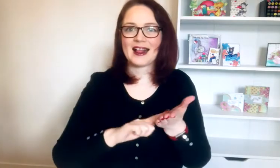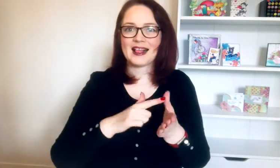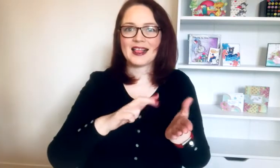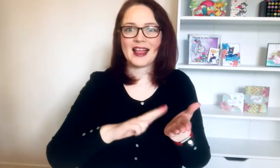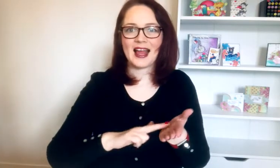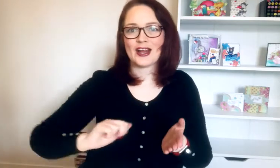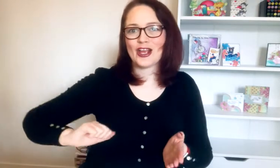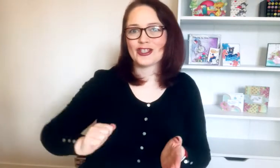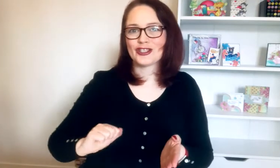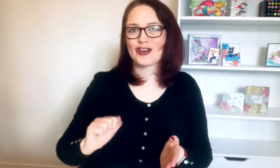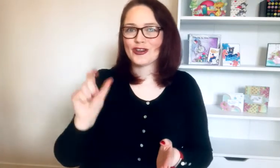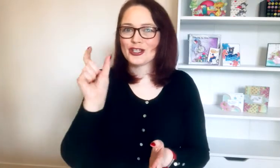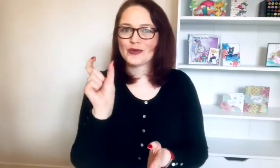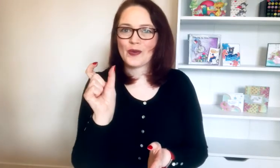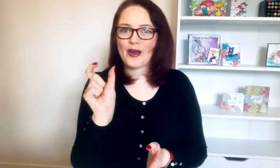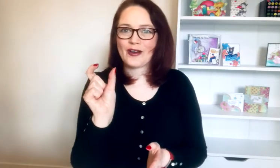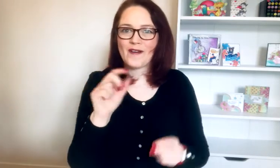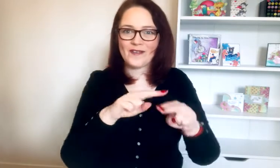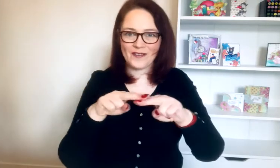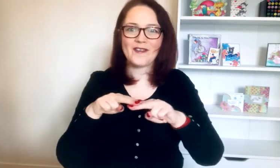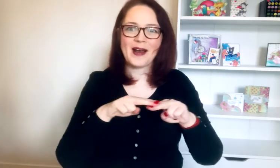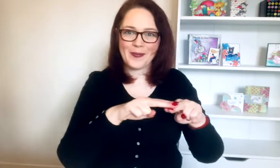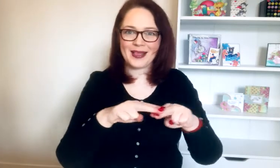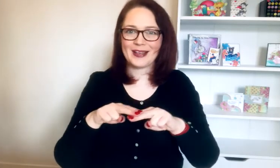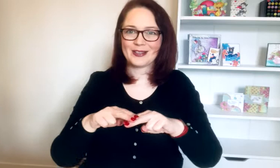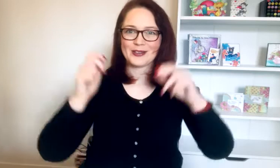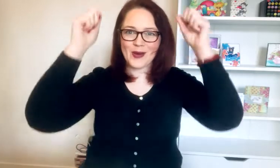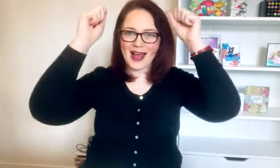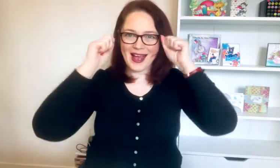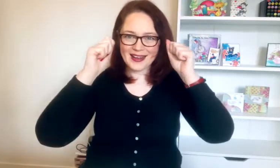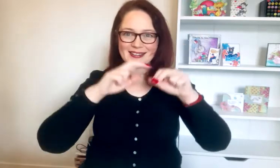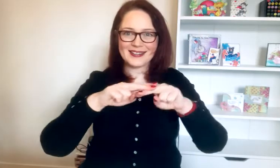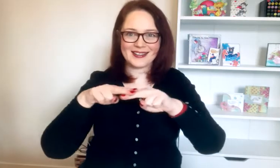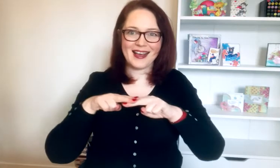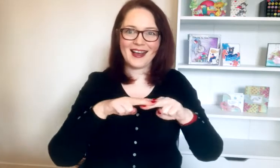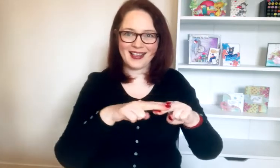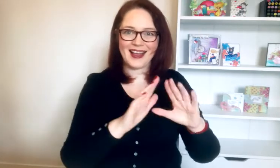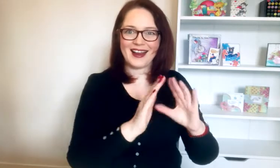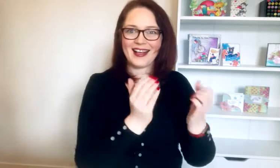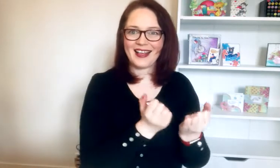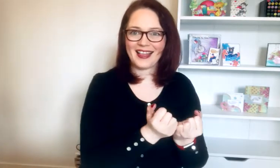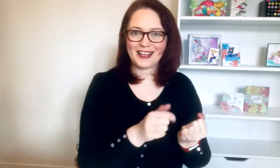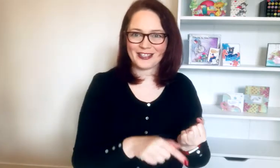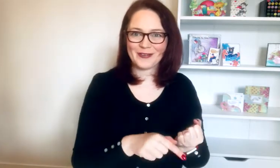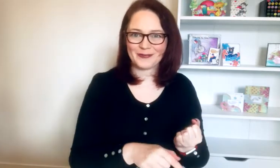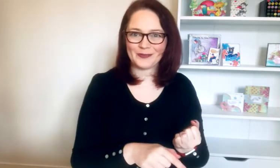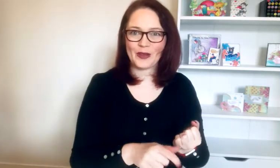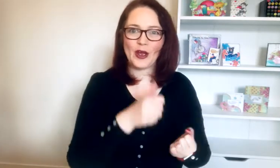And in Scotland, the word clan means family, so it's Hattie's Family Collection or Hattie's